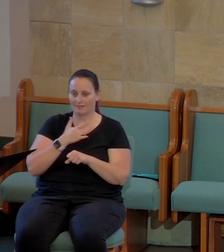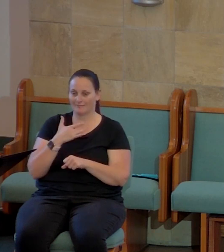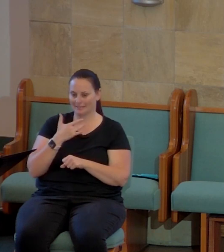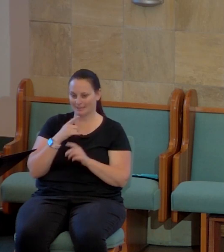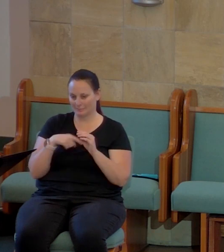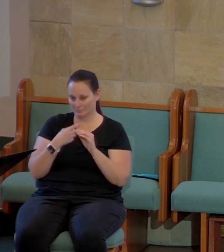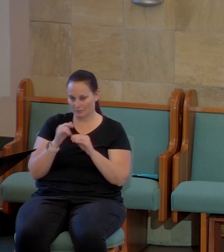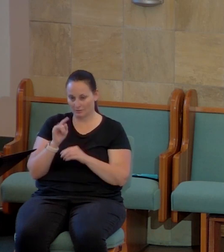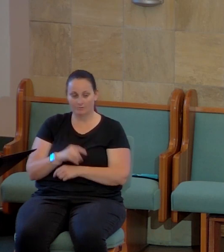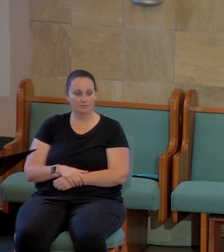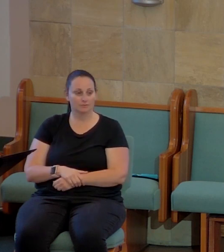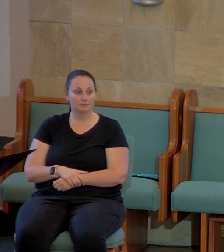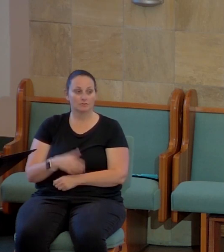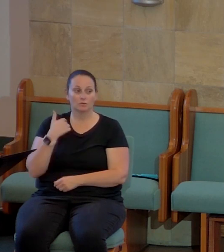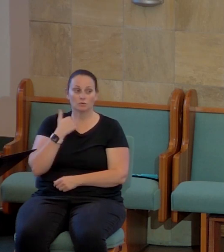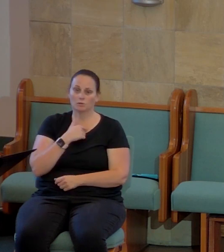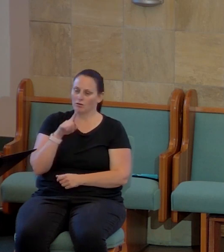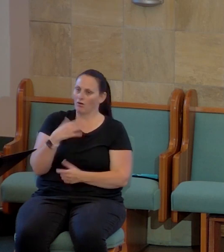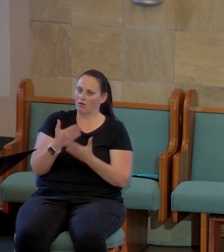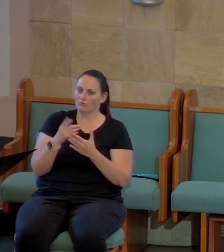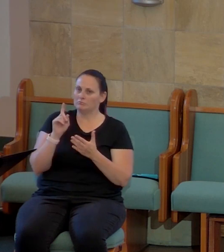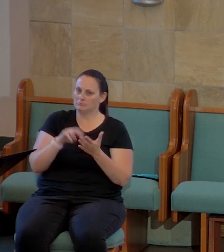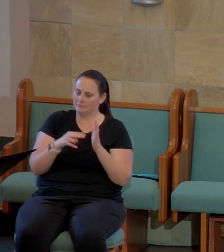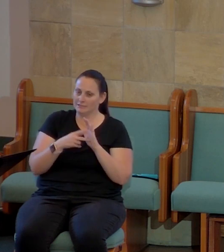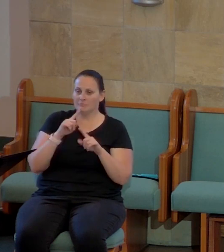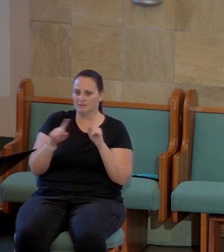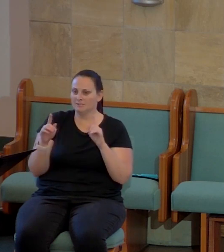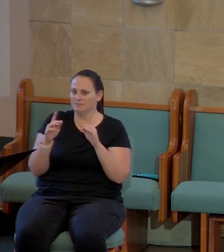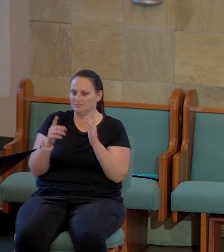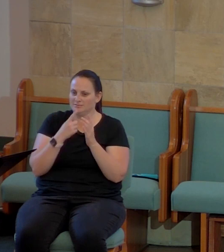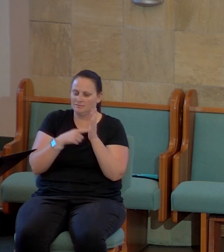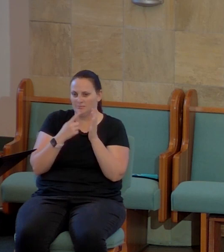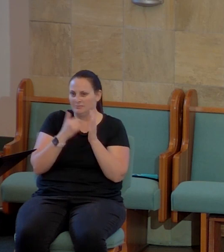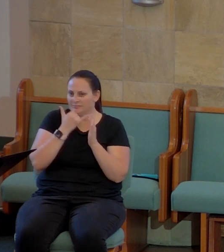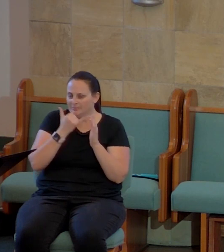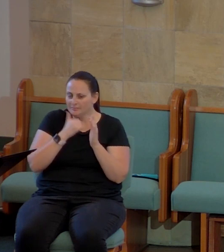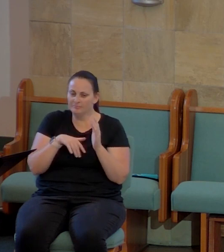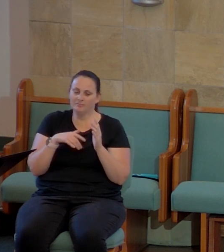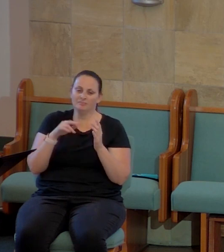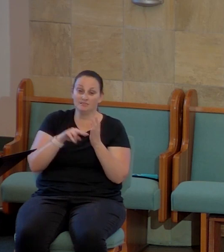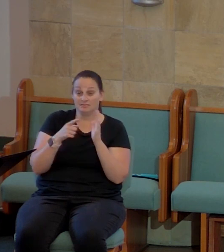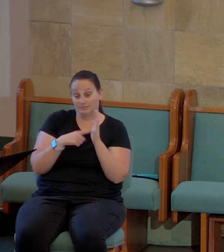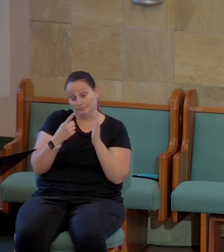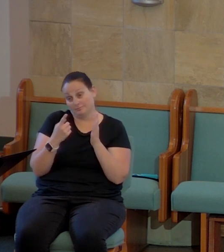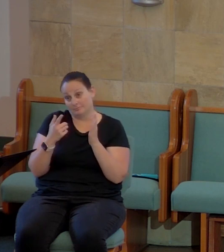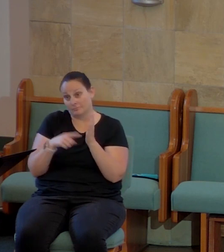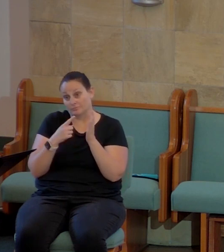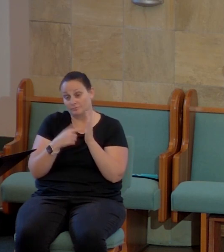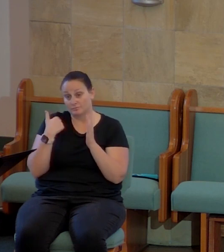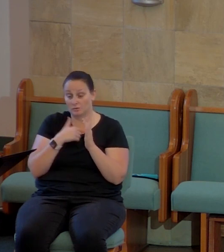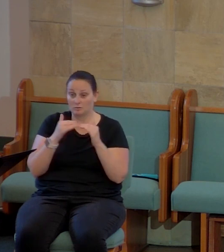it. I mean, we all mean to be, but in some ways we fall short. In many ways we fall, occasionally we fall short.